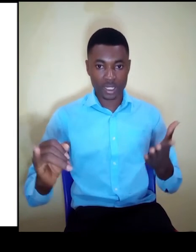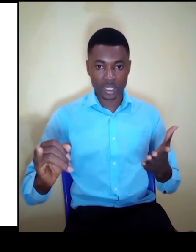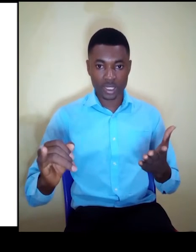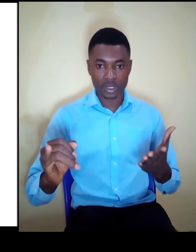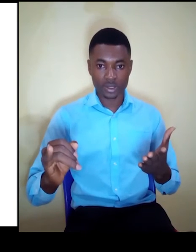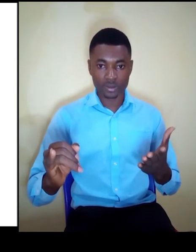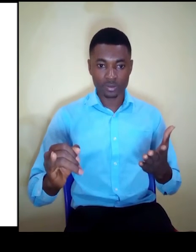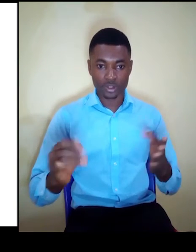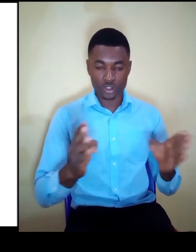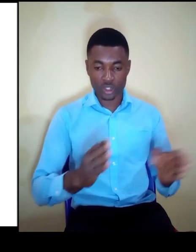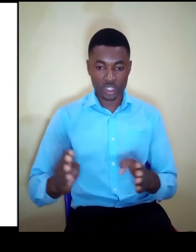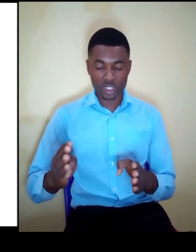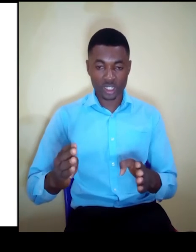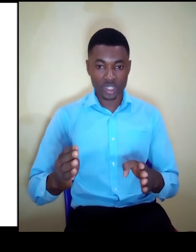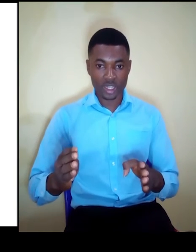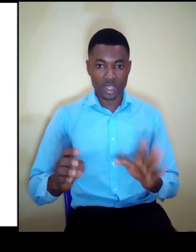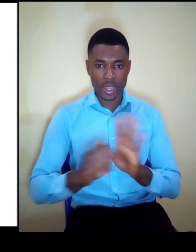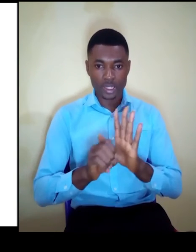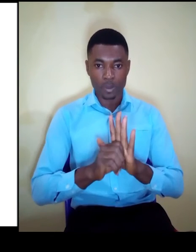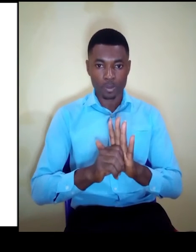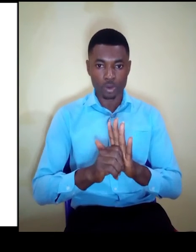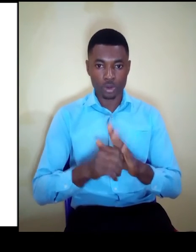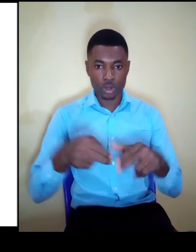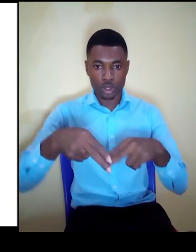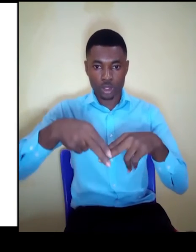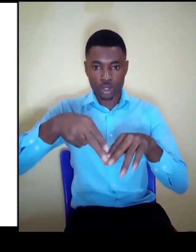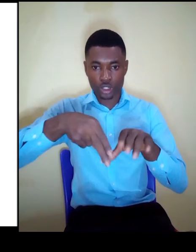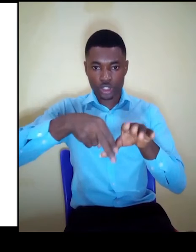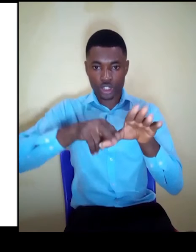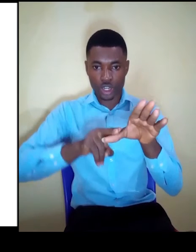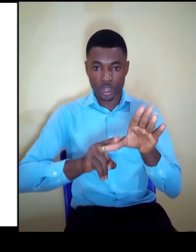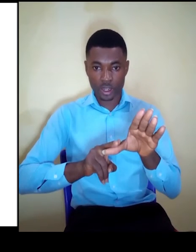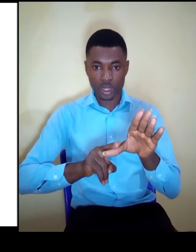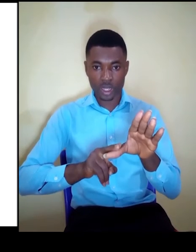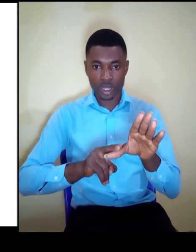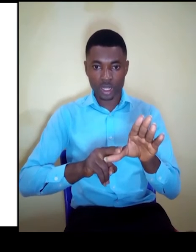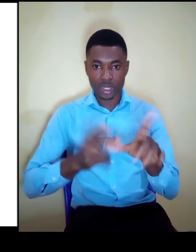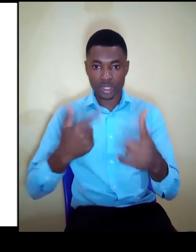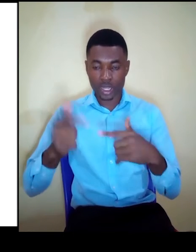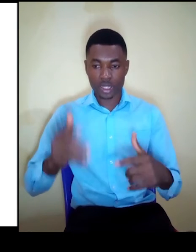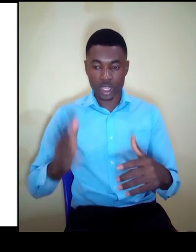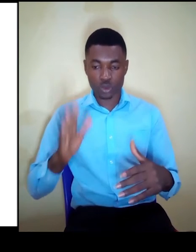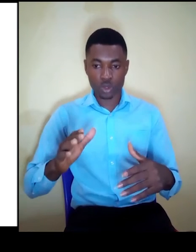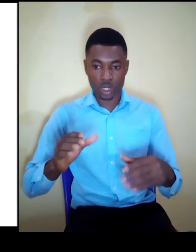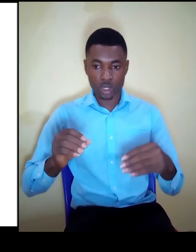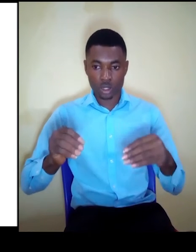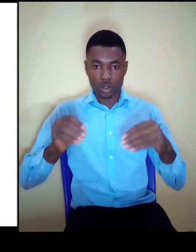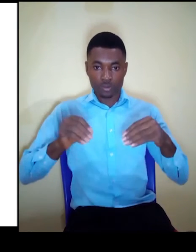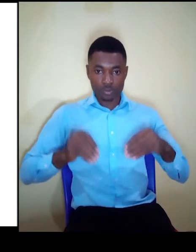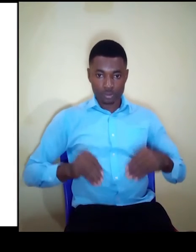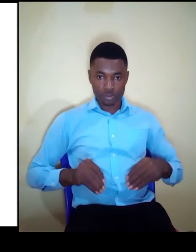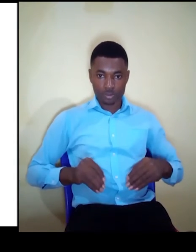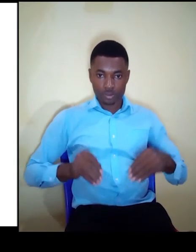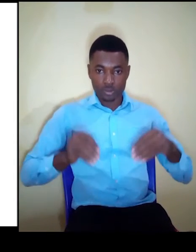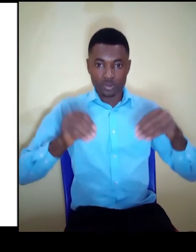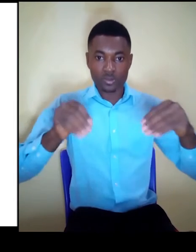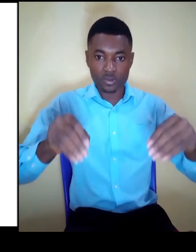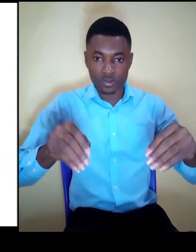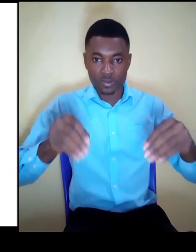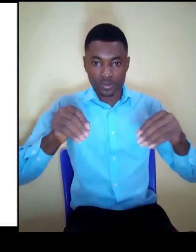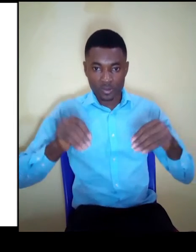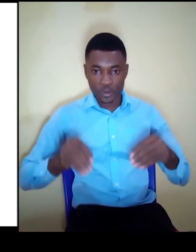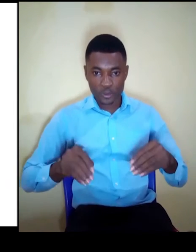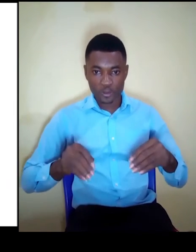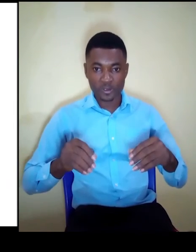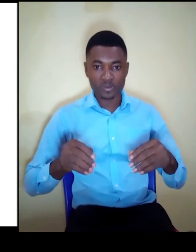of chair, where signers literally move their bodies backwards or up and down. The last strategy I want